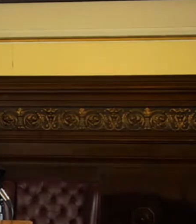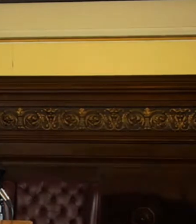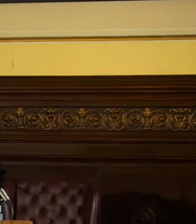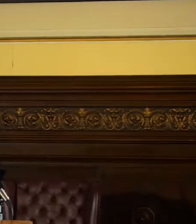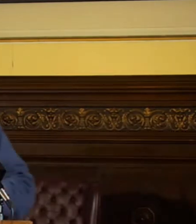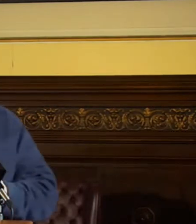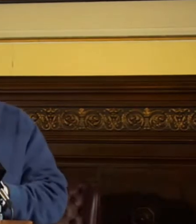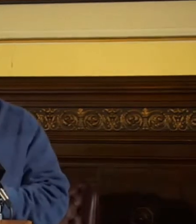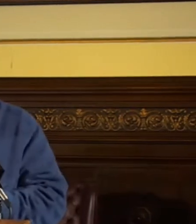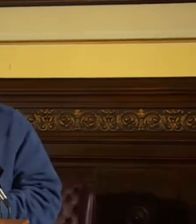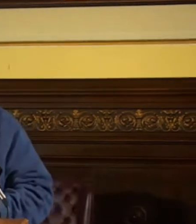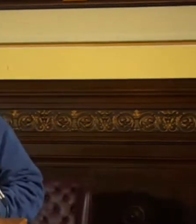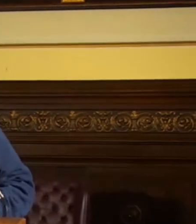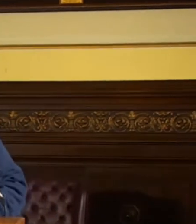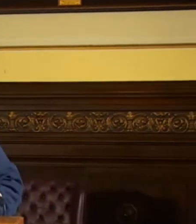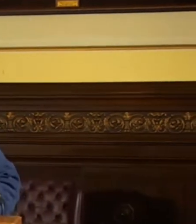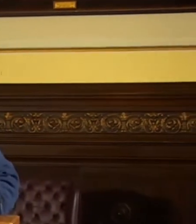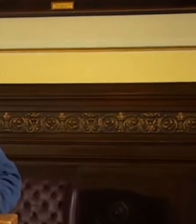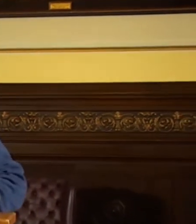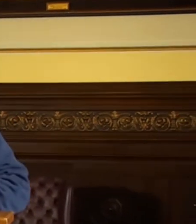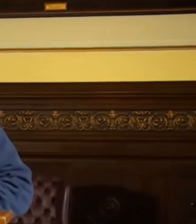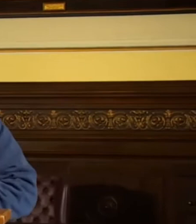Thank you very much, Dr. Ezike.